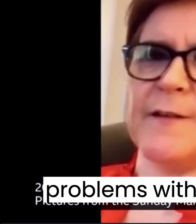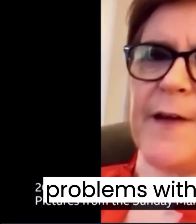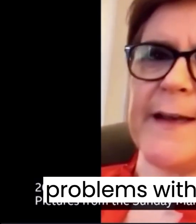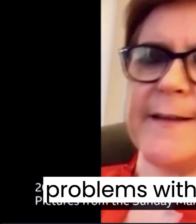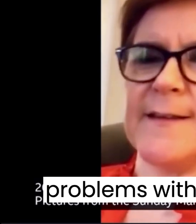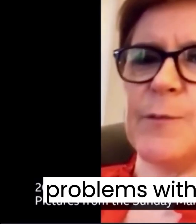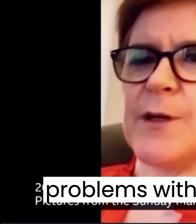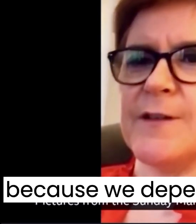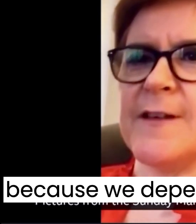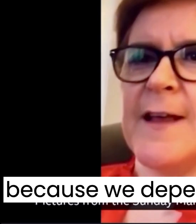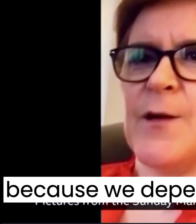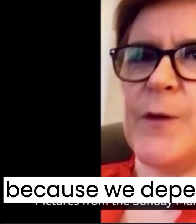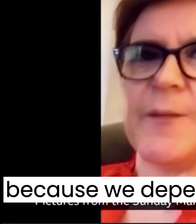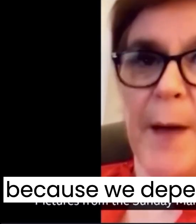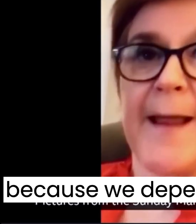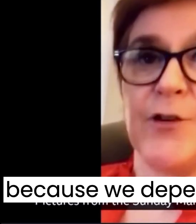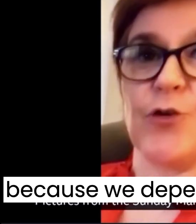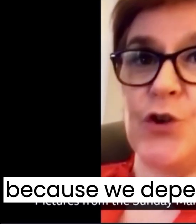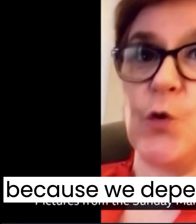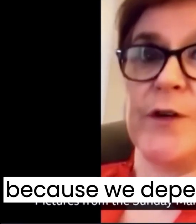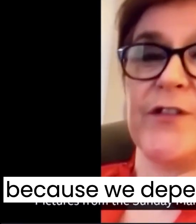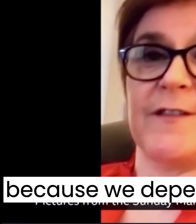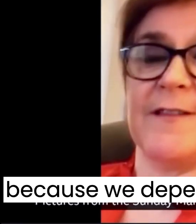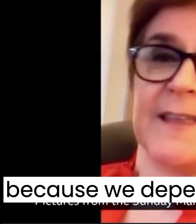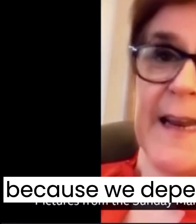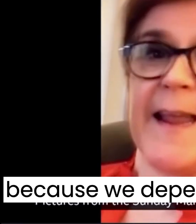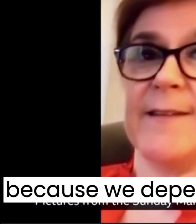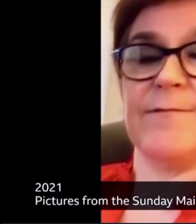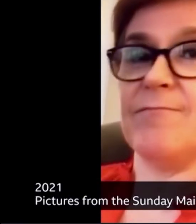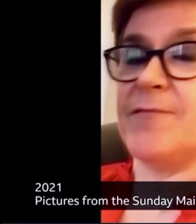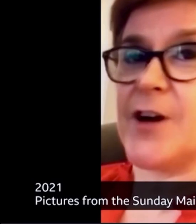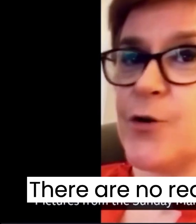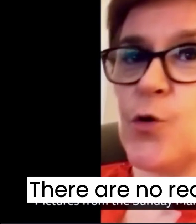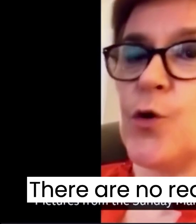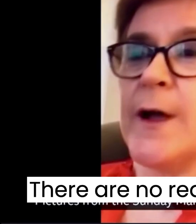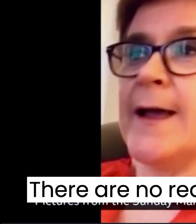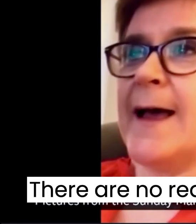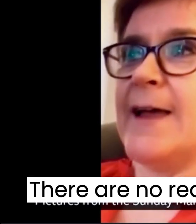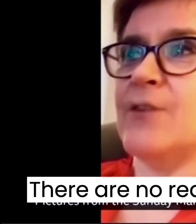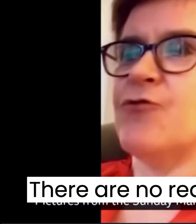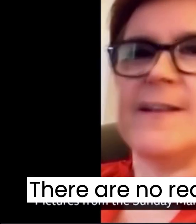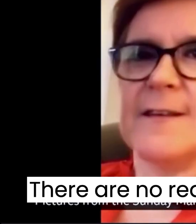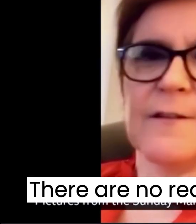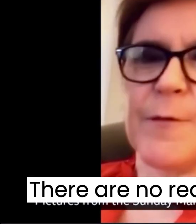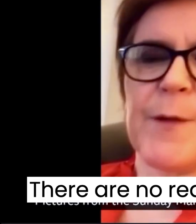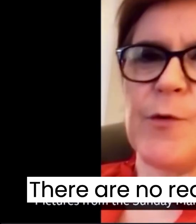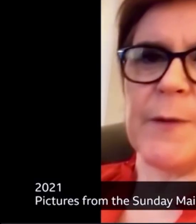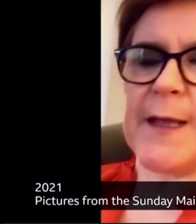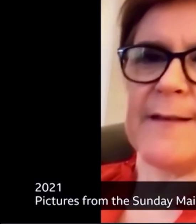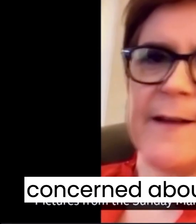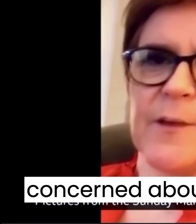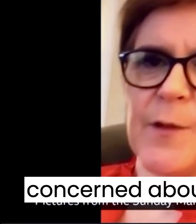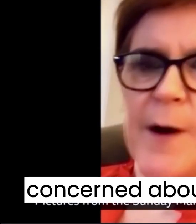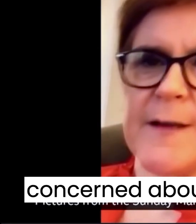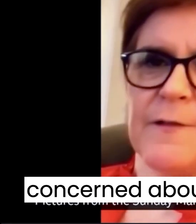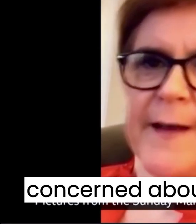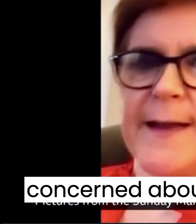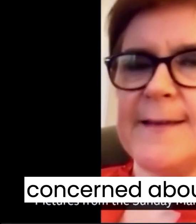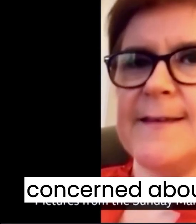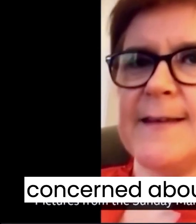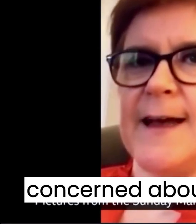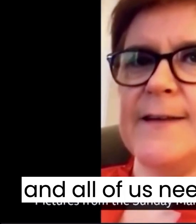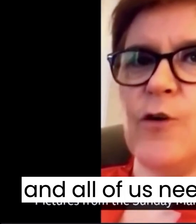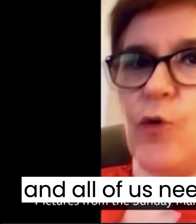problems with the party's finances, because we depend on donors to donate. There are no reasons for people to be concerned about the